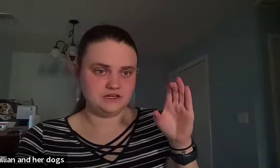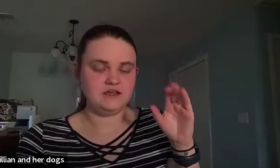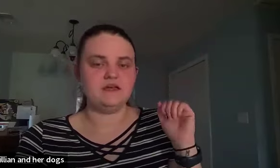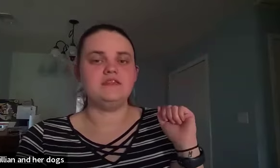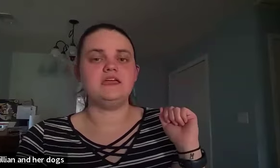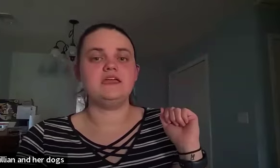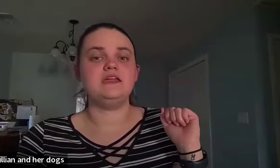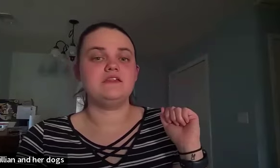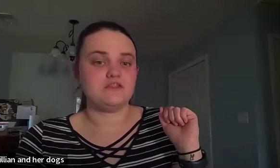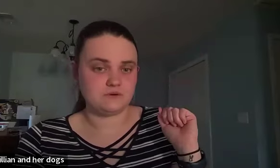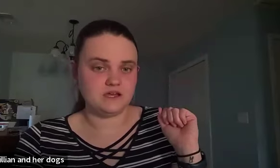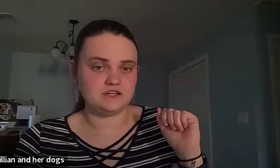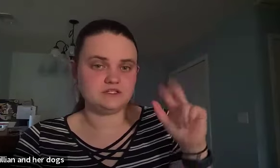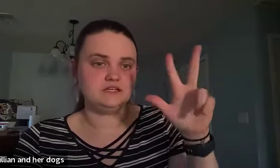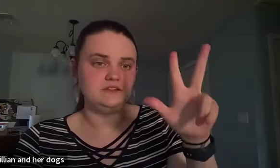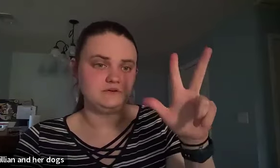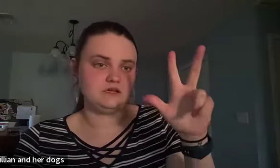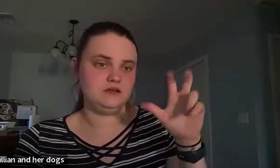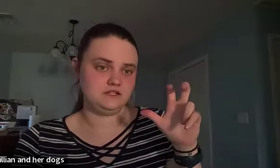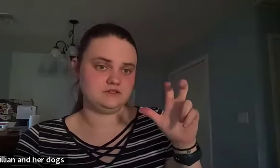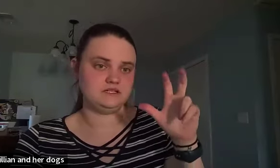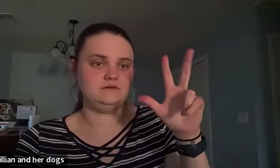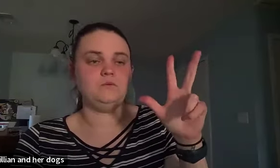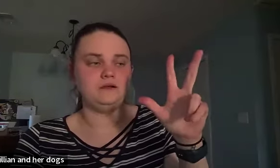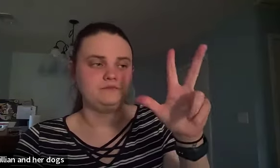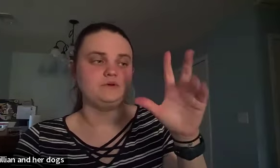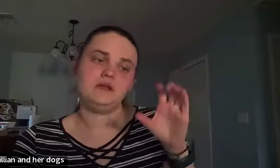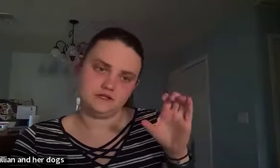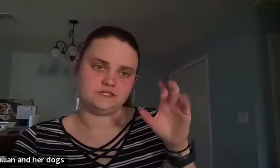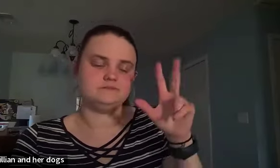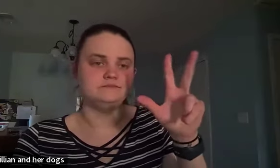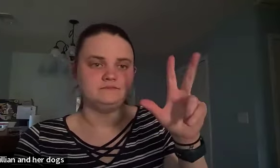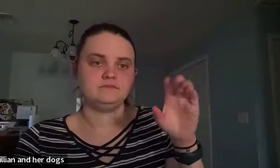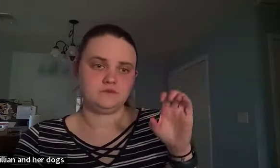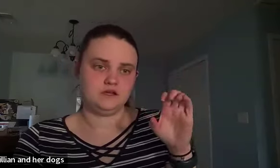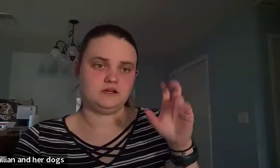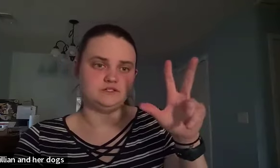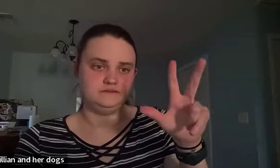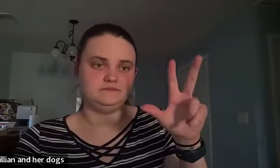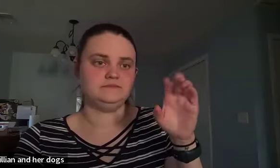200. Then 300, 300, well, 300, 300.